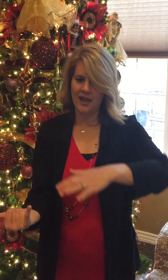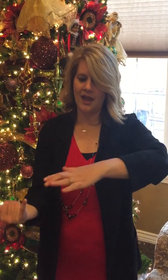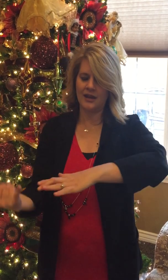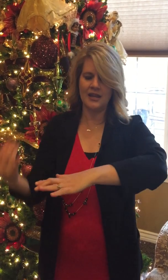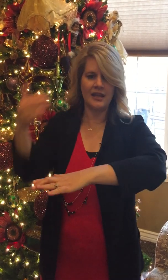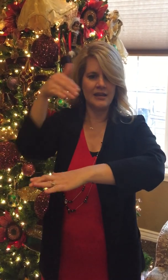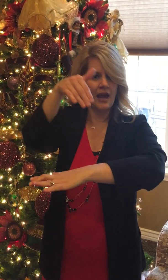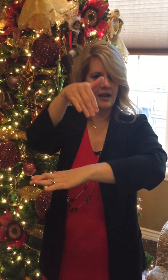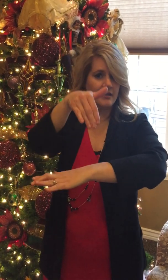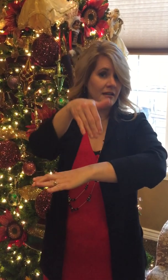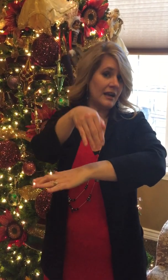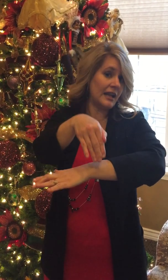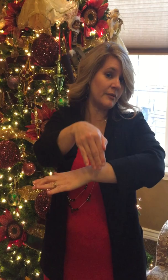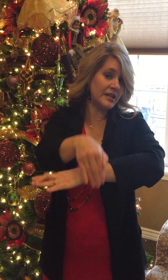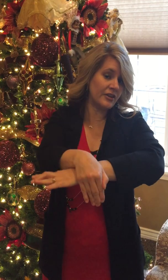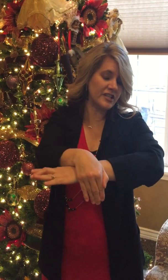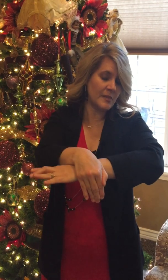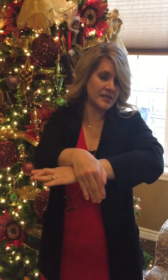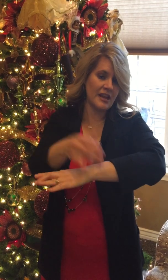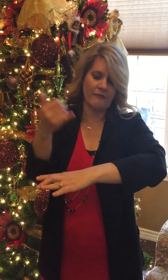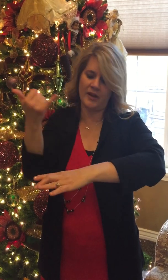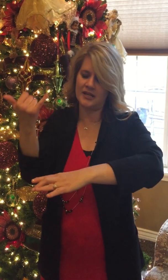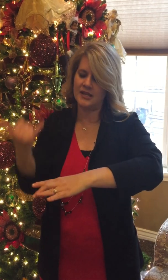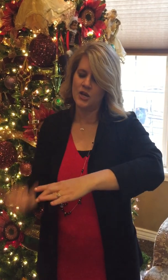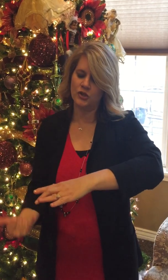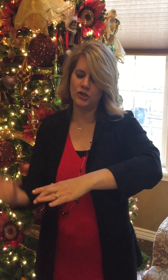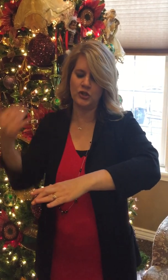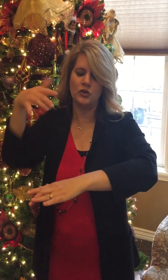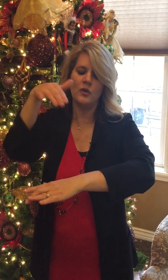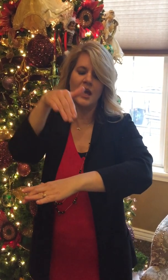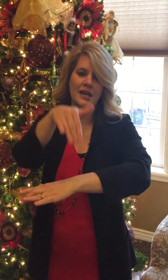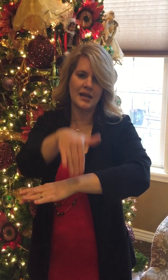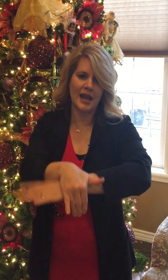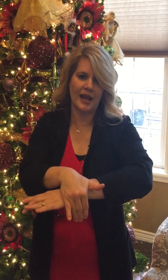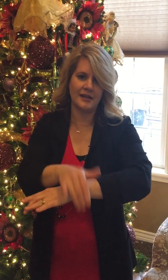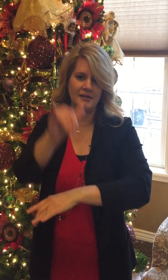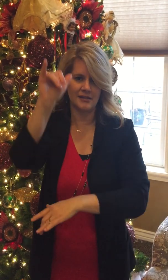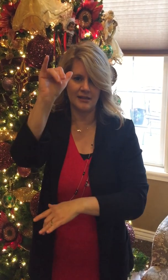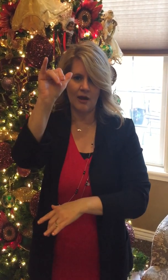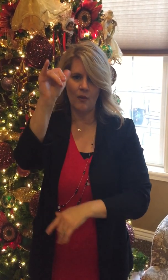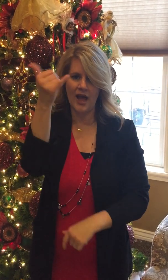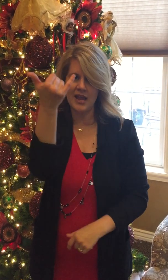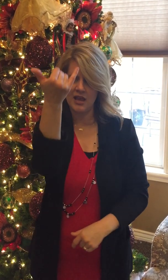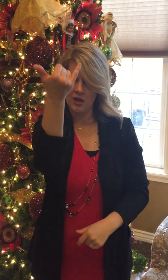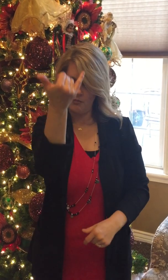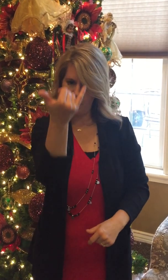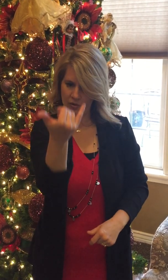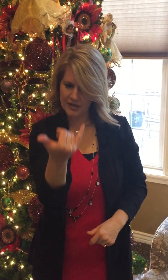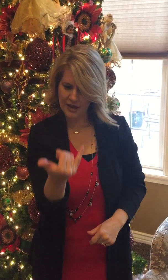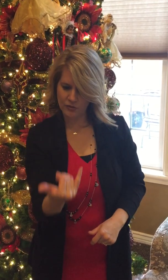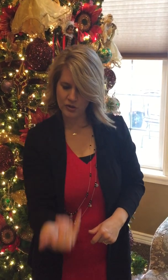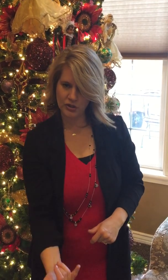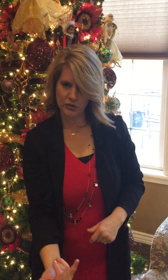And again, night. Kind of like we did Christmas Eve, but it's to night. See that Y? Pull it down.